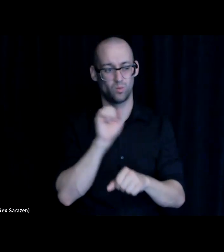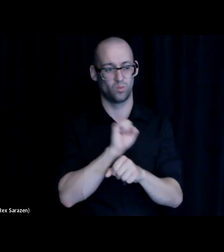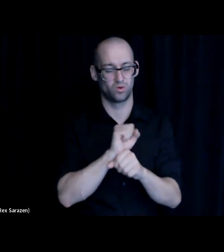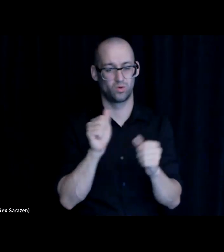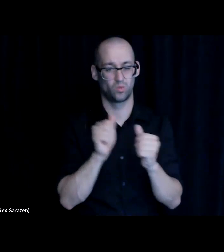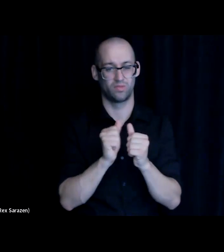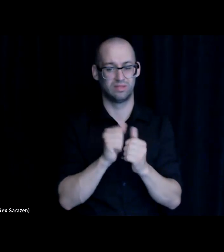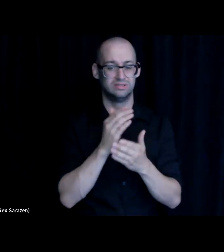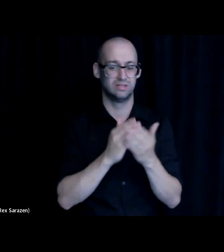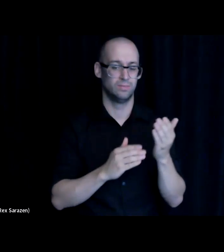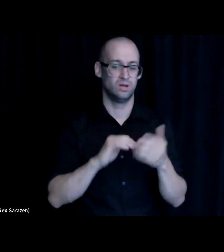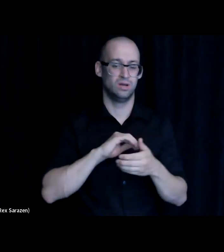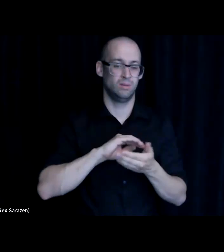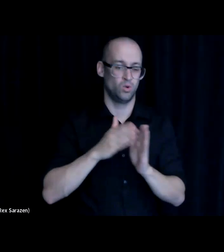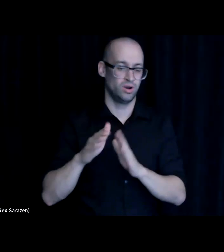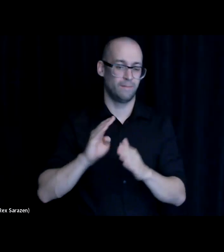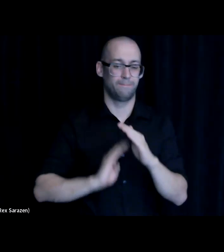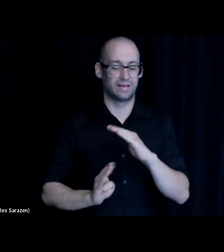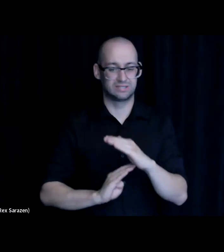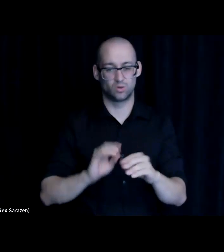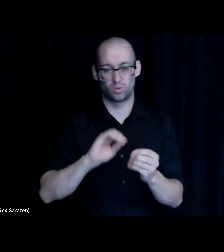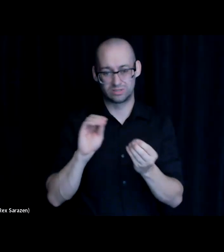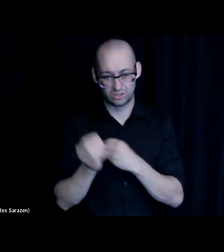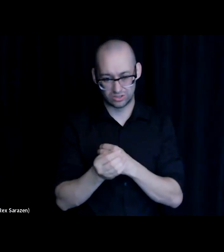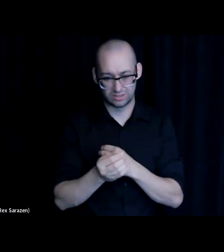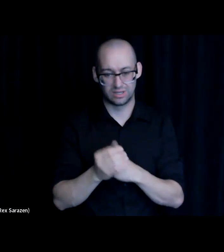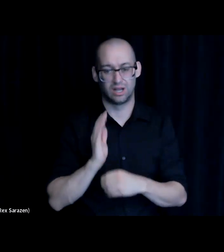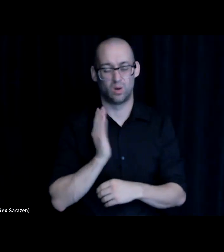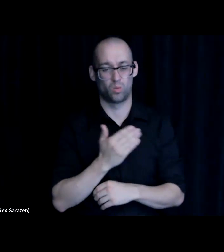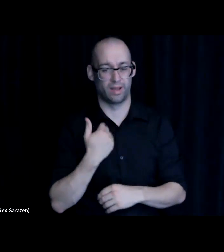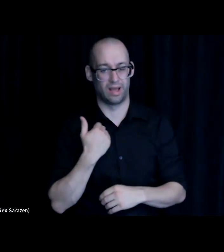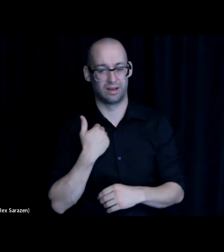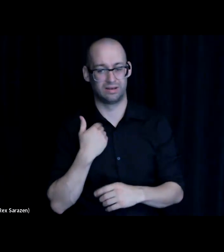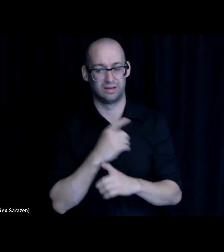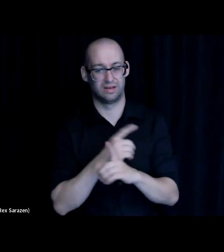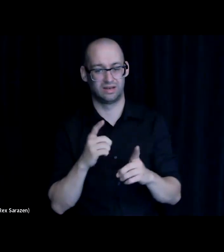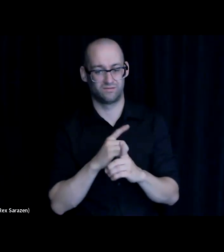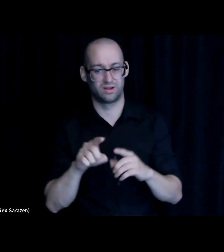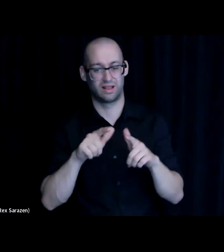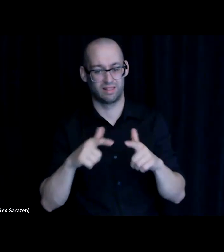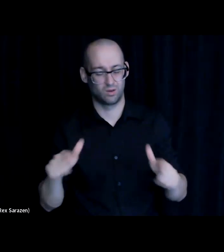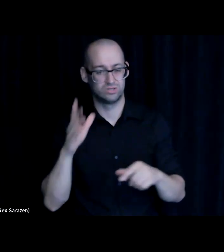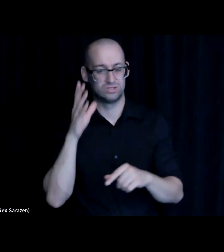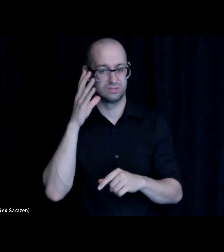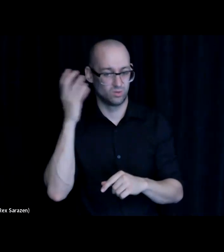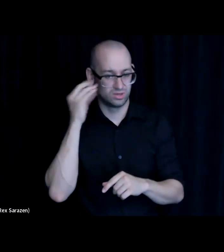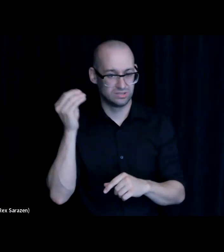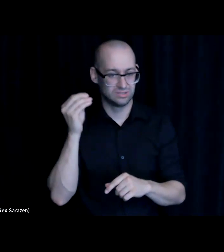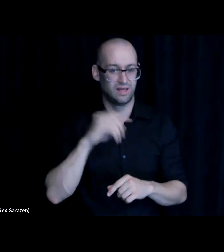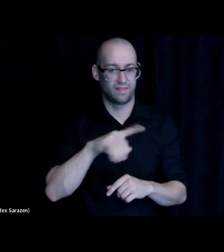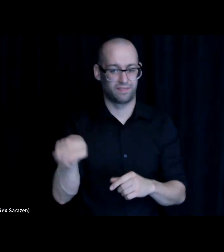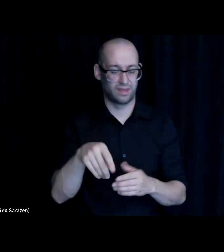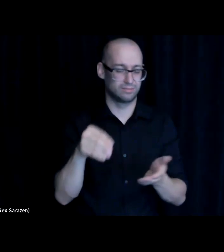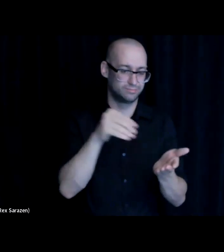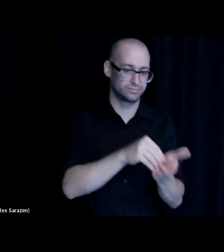our community-based organizations who have different language experience and are embedded in some